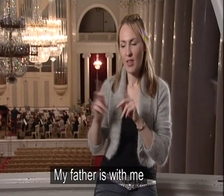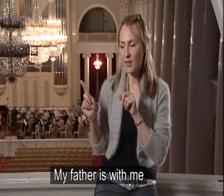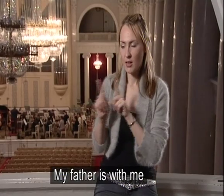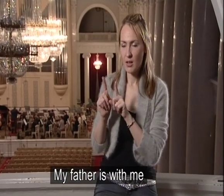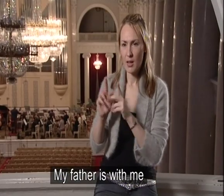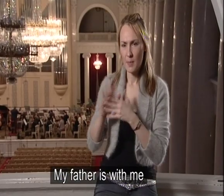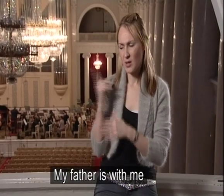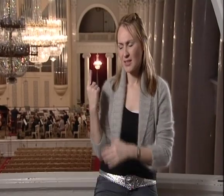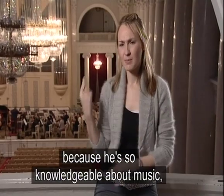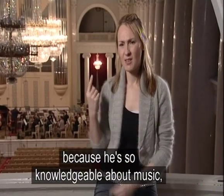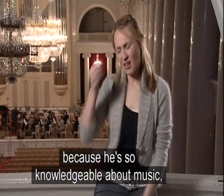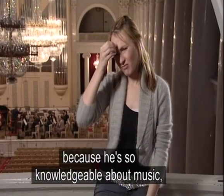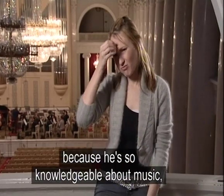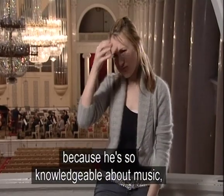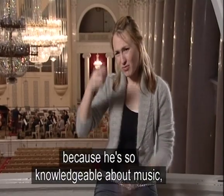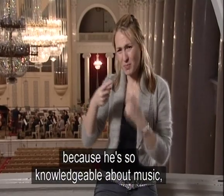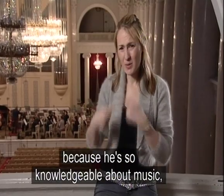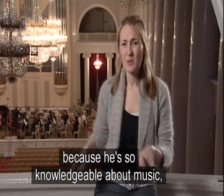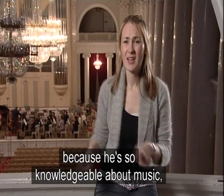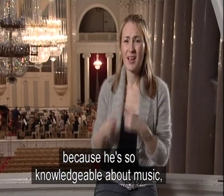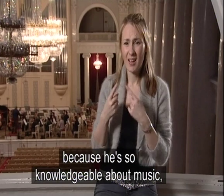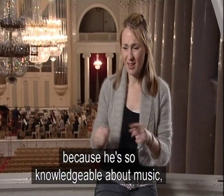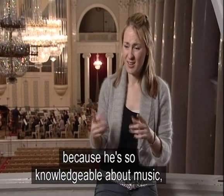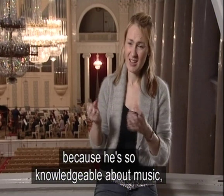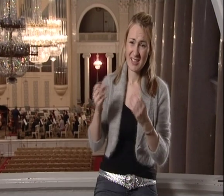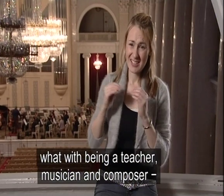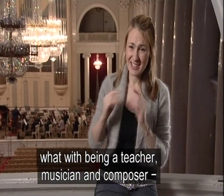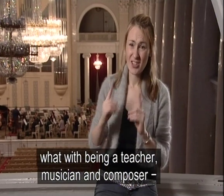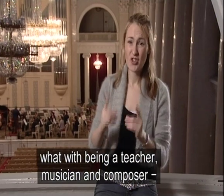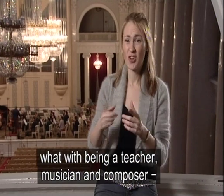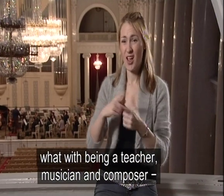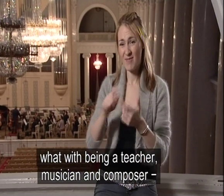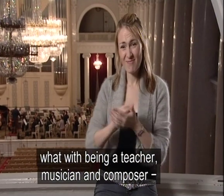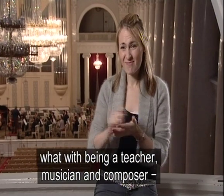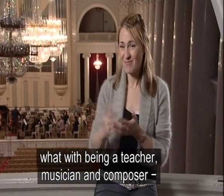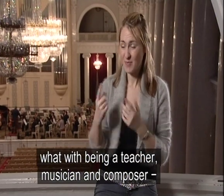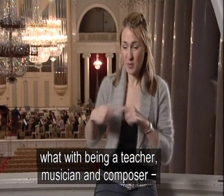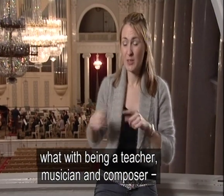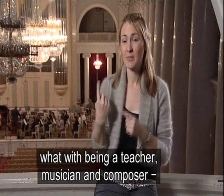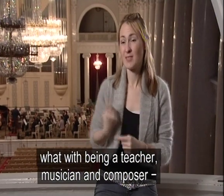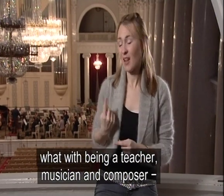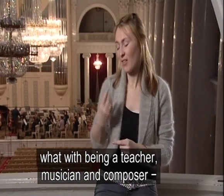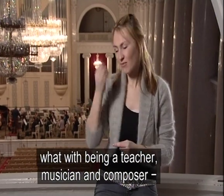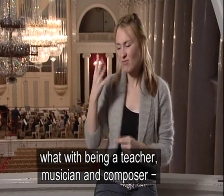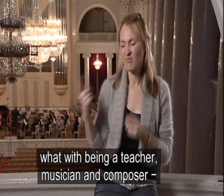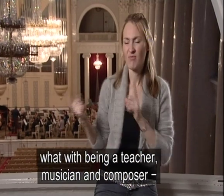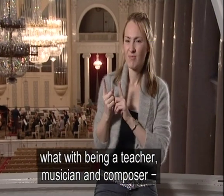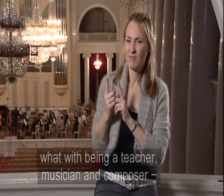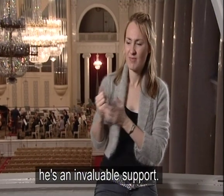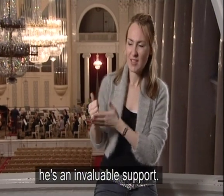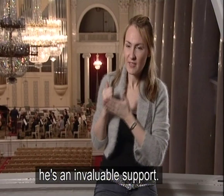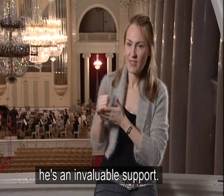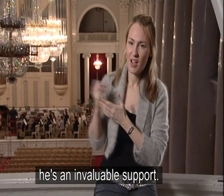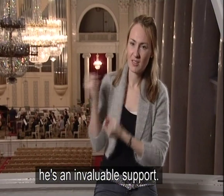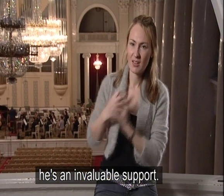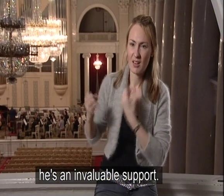My father's with me because he's so knowledgeable about music. What with being a teacher, musician and composer,